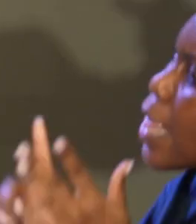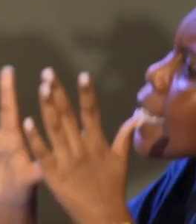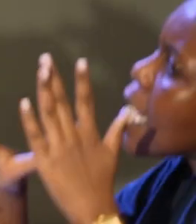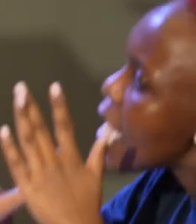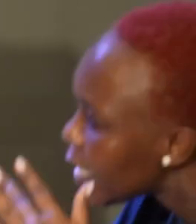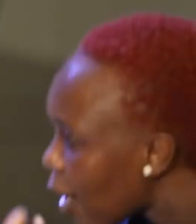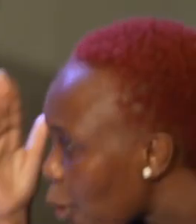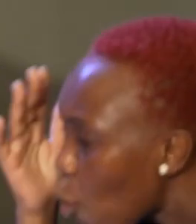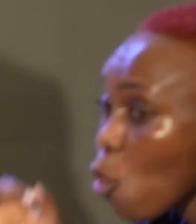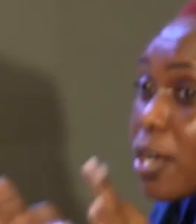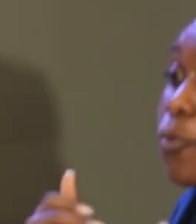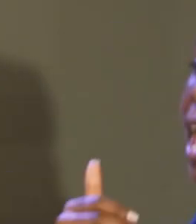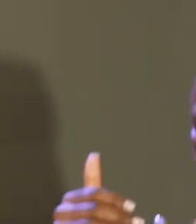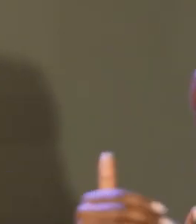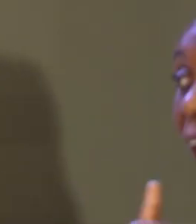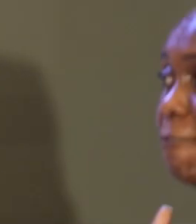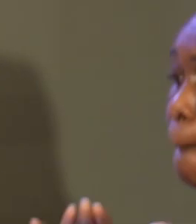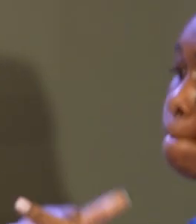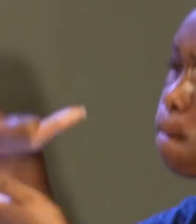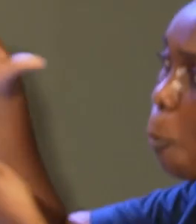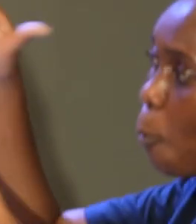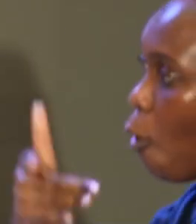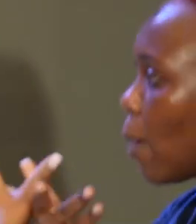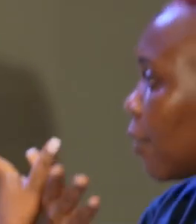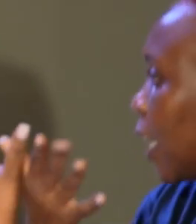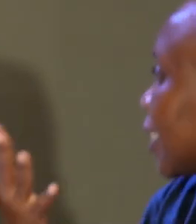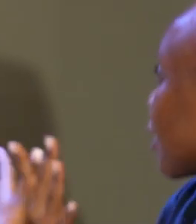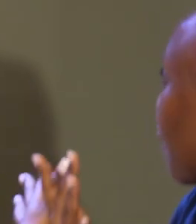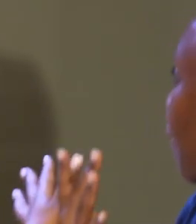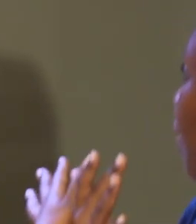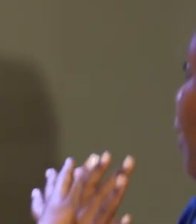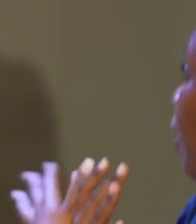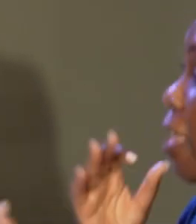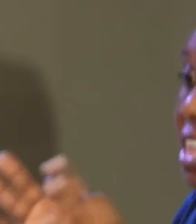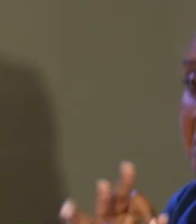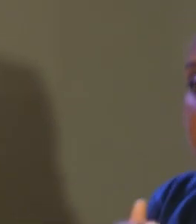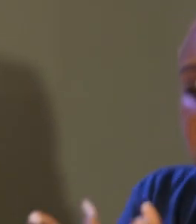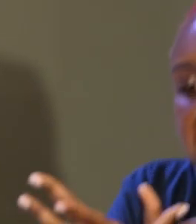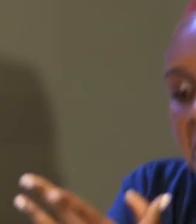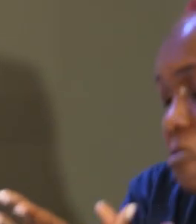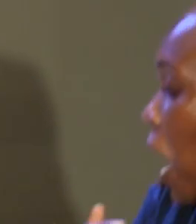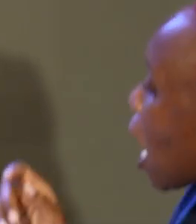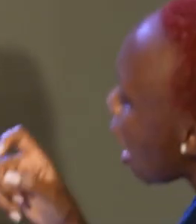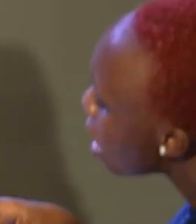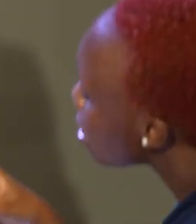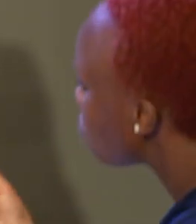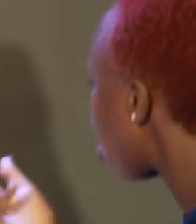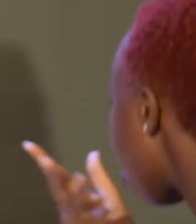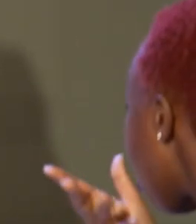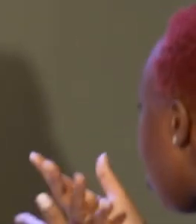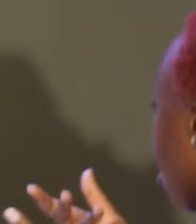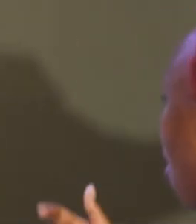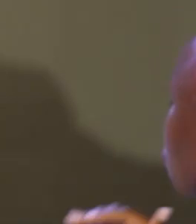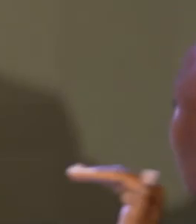wish we could have many butterflies. No, and if the butterfly were to talk to the bee, the butterfly would ask, why are you always just at